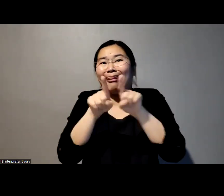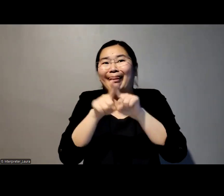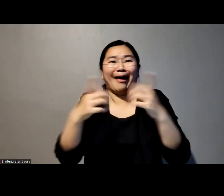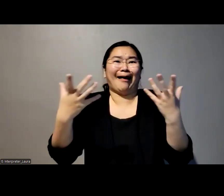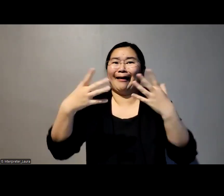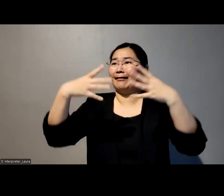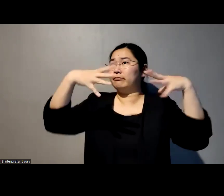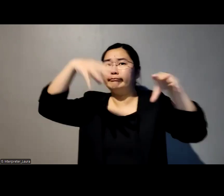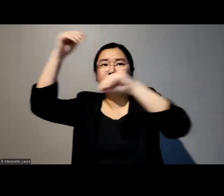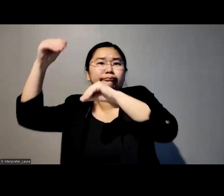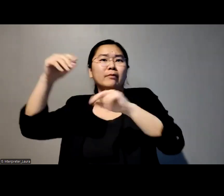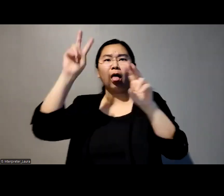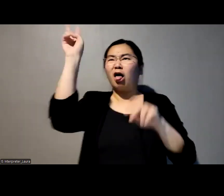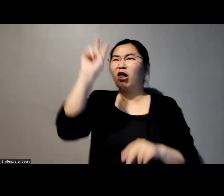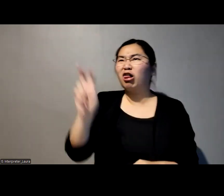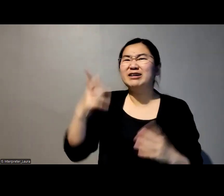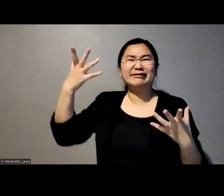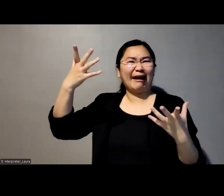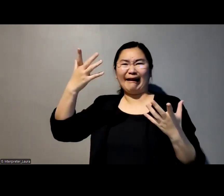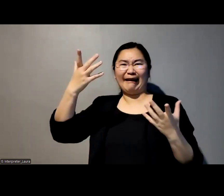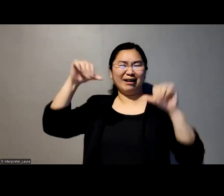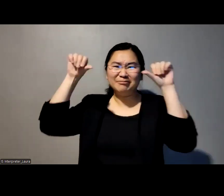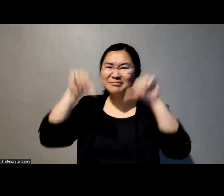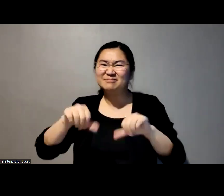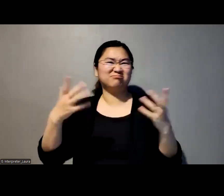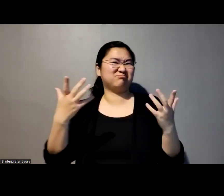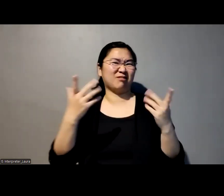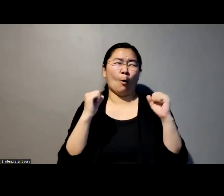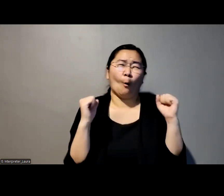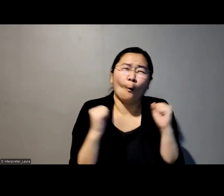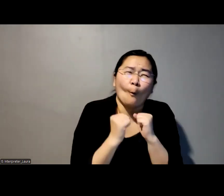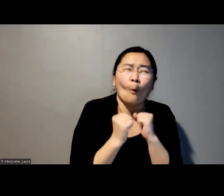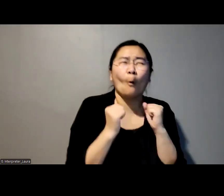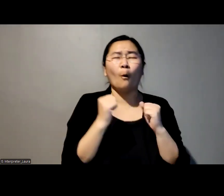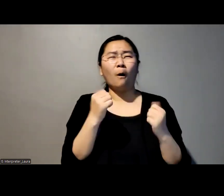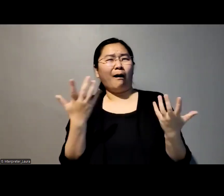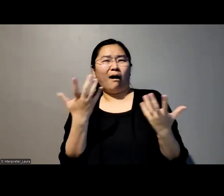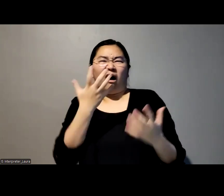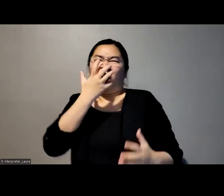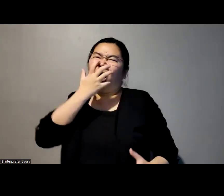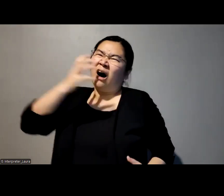2022 again. And so the Russian occupation,